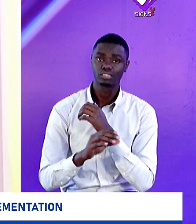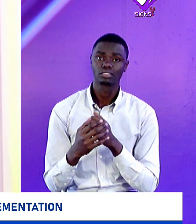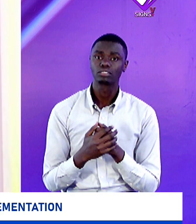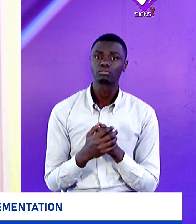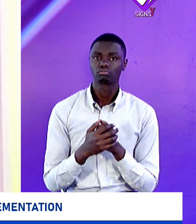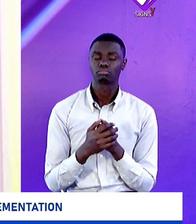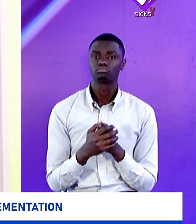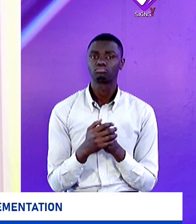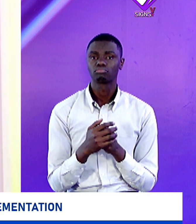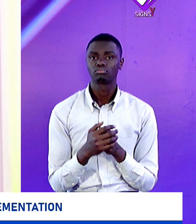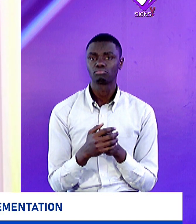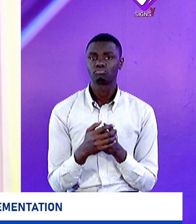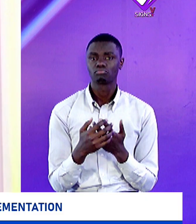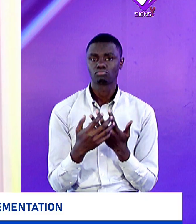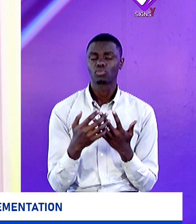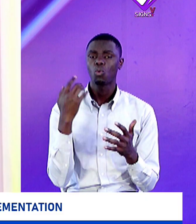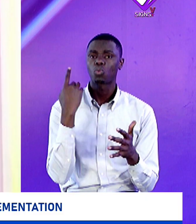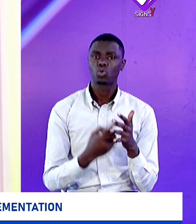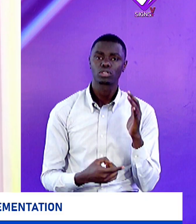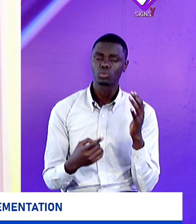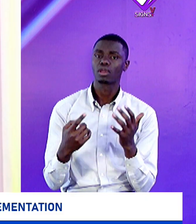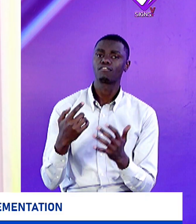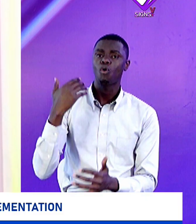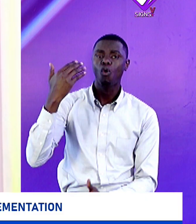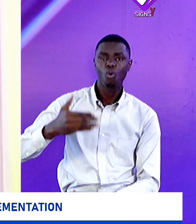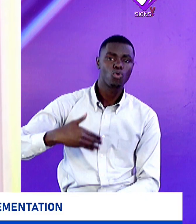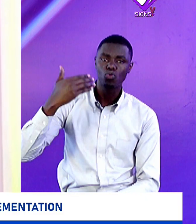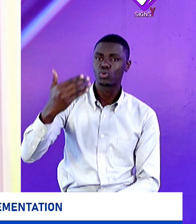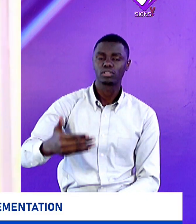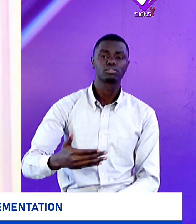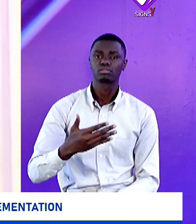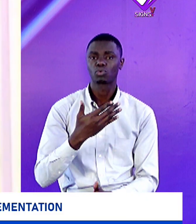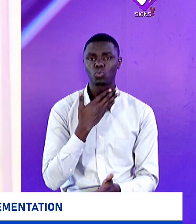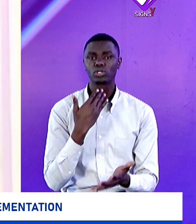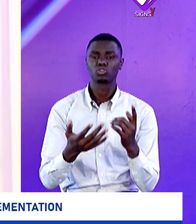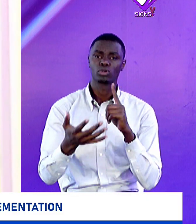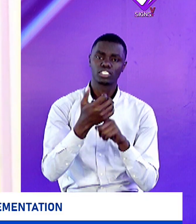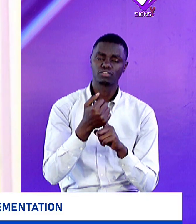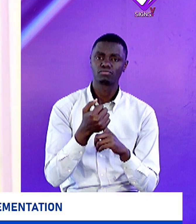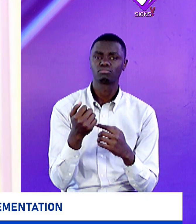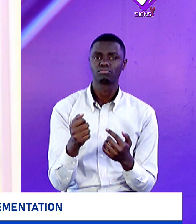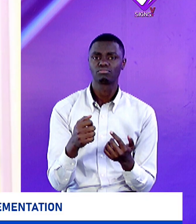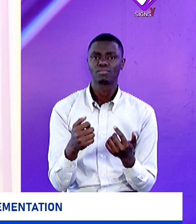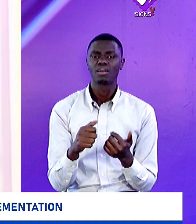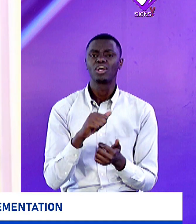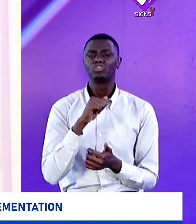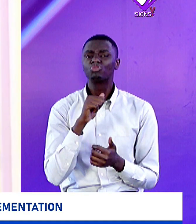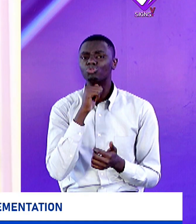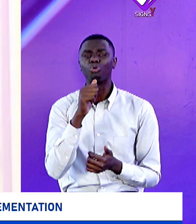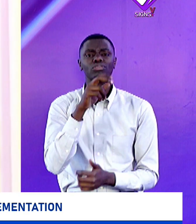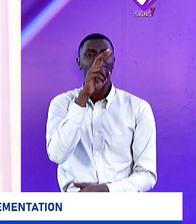what we have always wanted it to be, but it has not been. Let us not